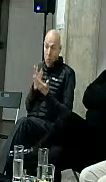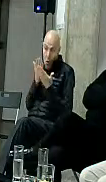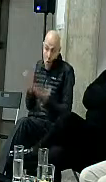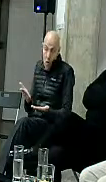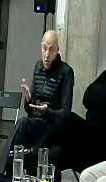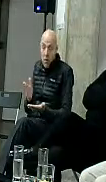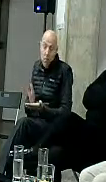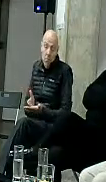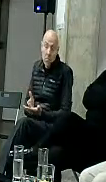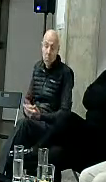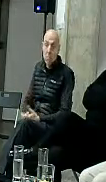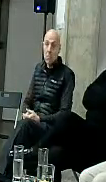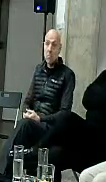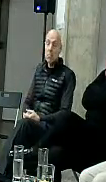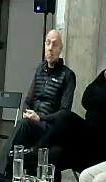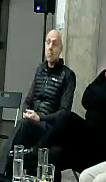really.